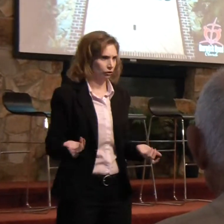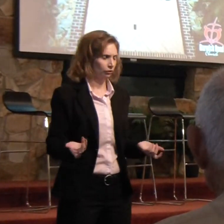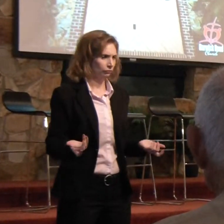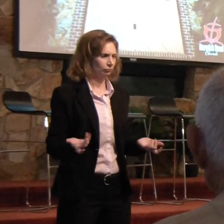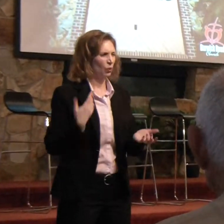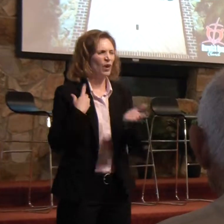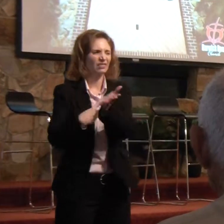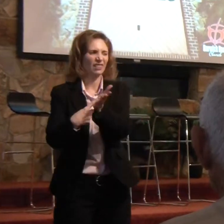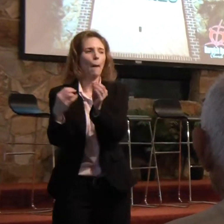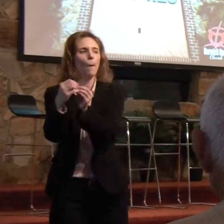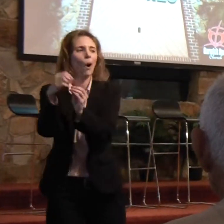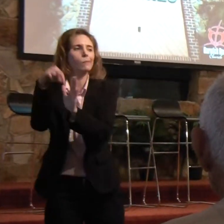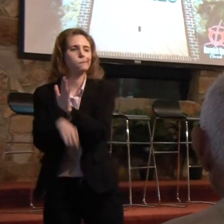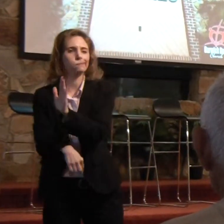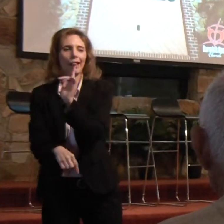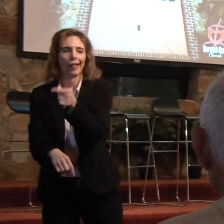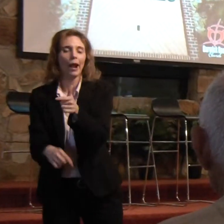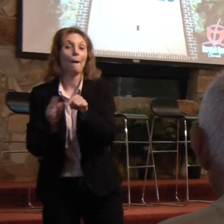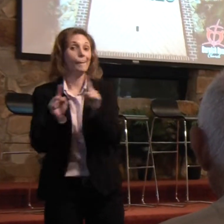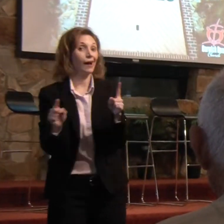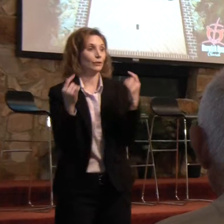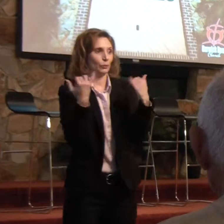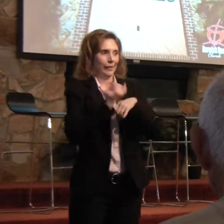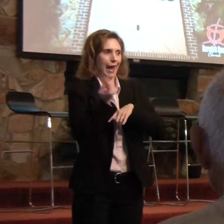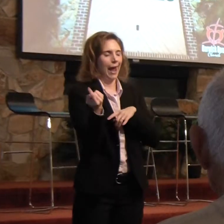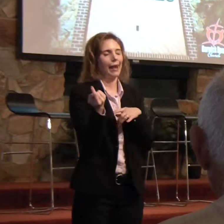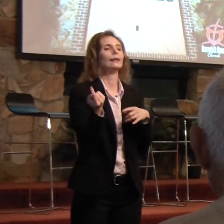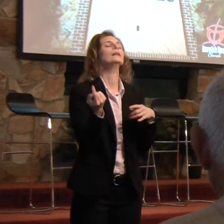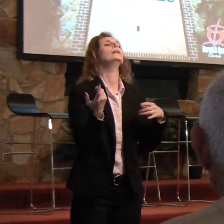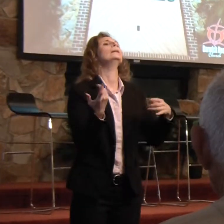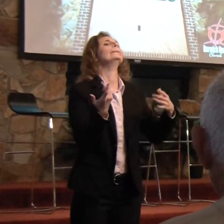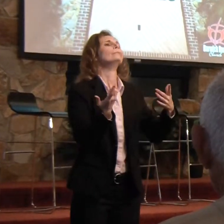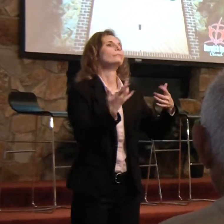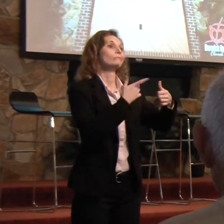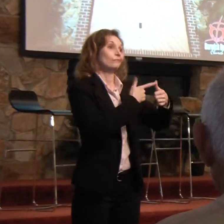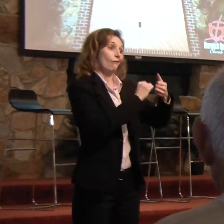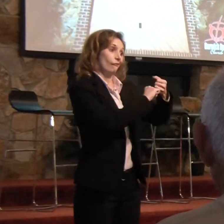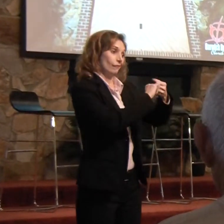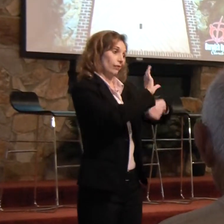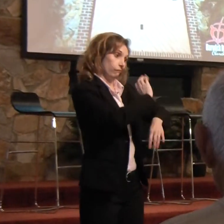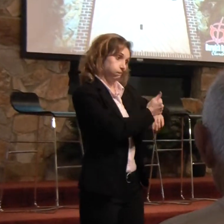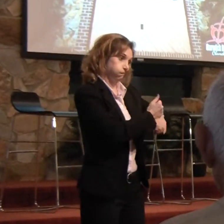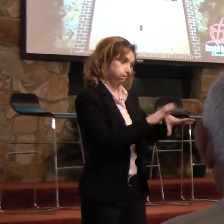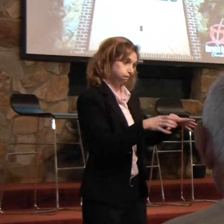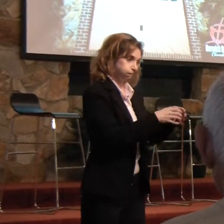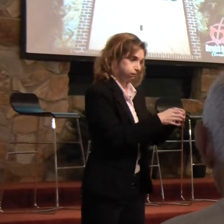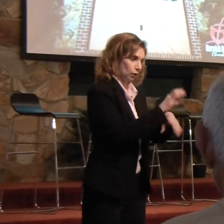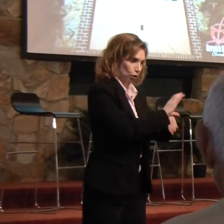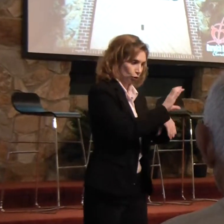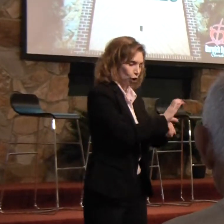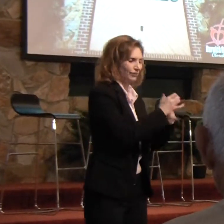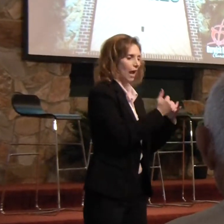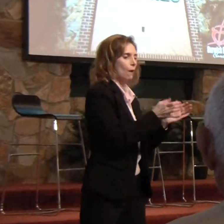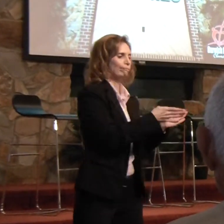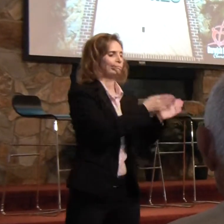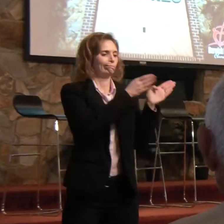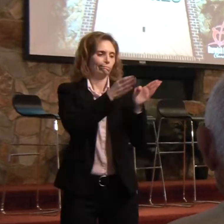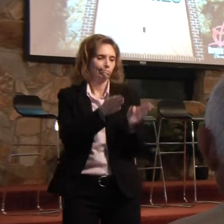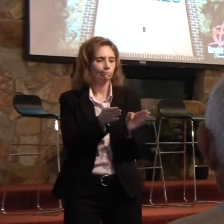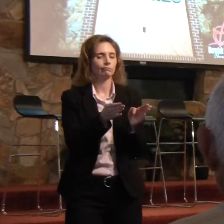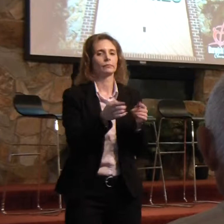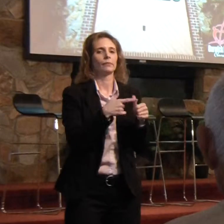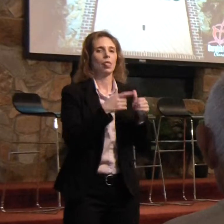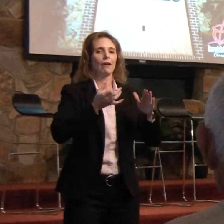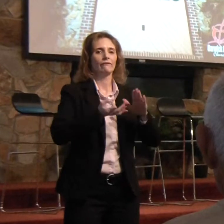in the weeks to come. But I kind of want to set the stage. We talked about the formation of the church. Now I want to shift gears and talk about